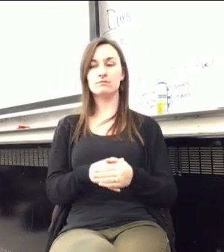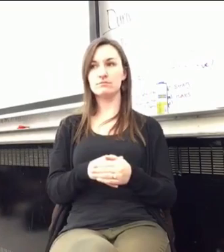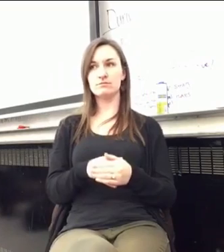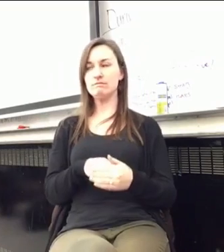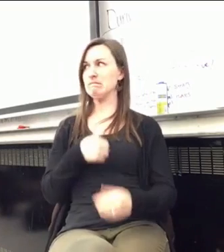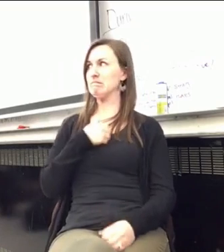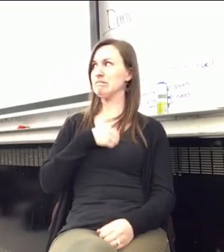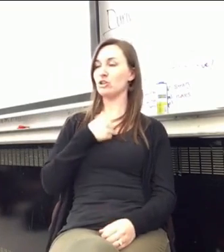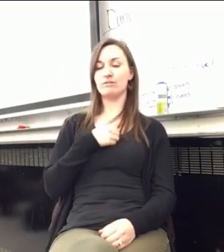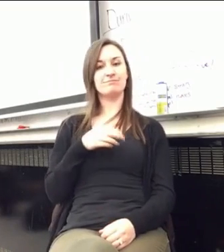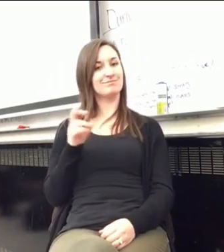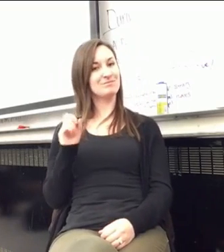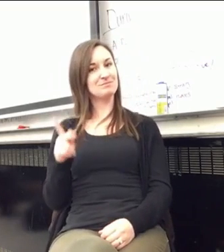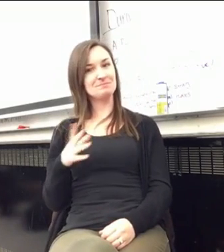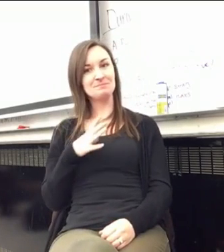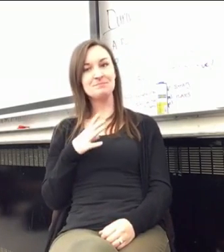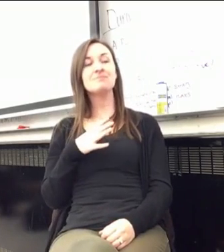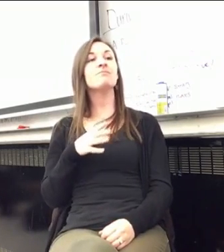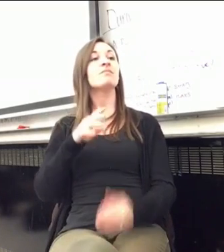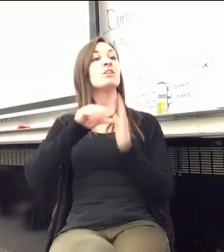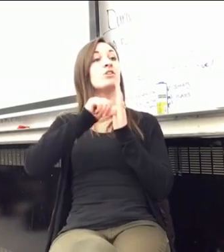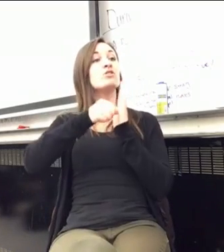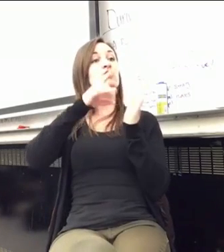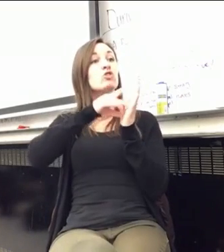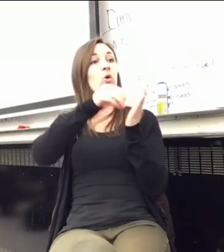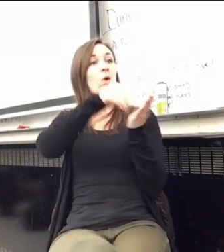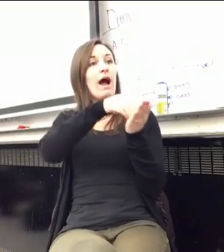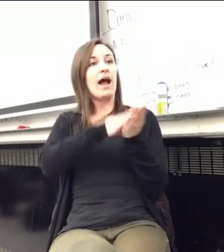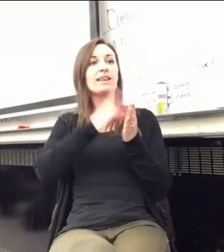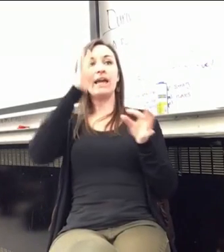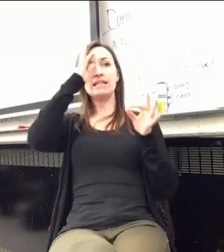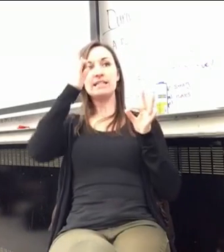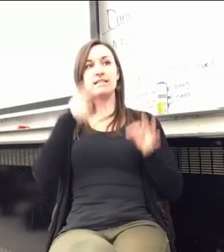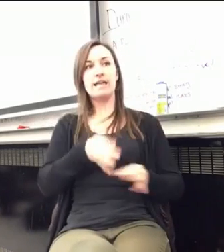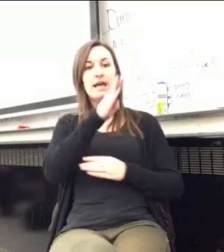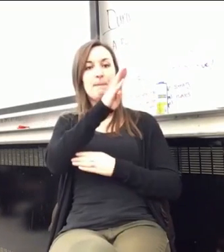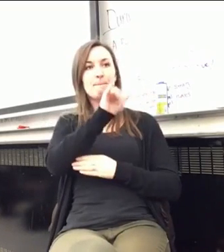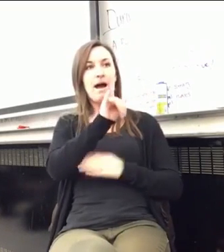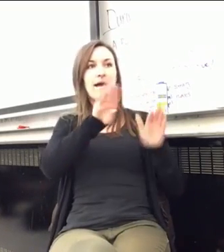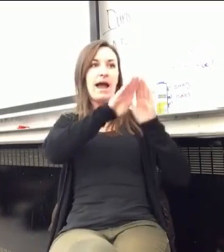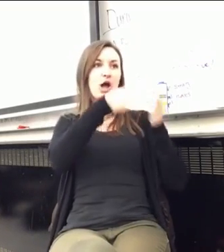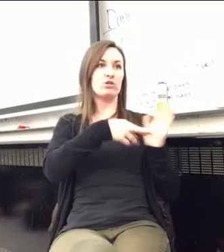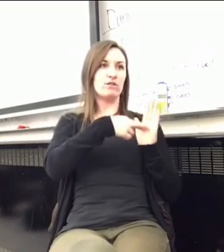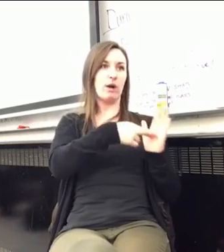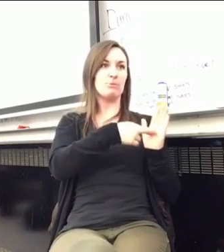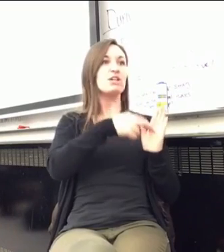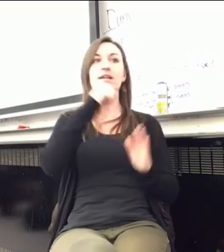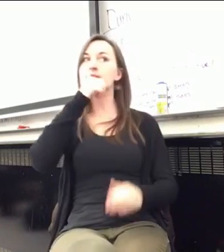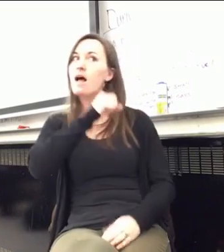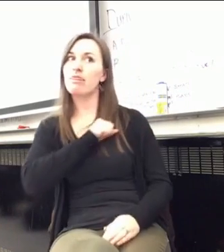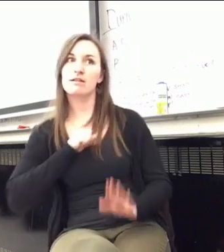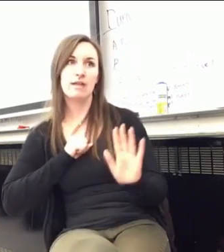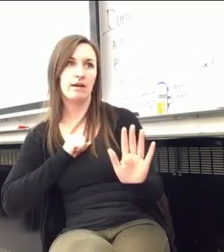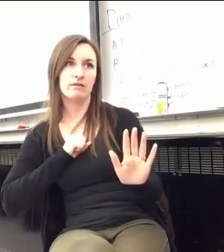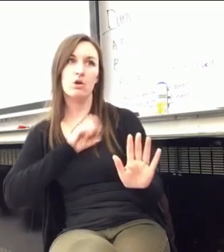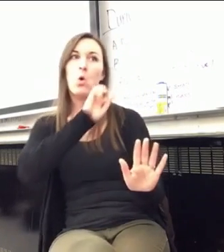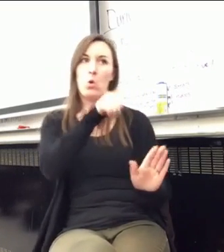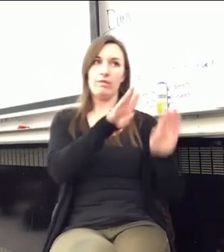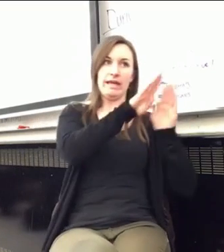that's okay. So if you will highlight where it says decided by the House of Representatives, it is not the Senate, it is only the